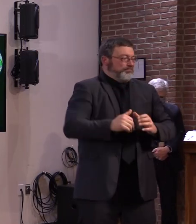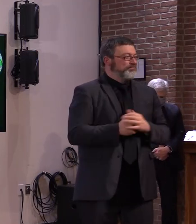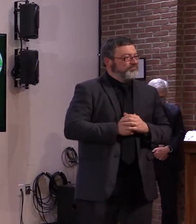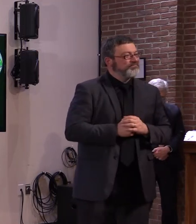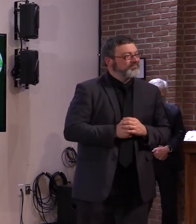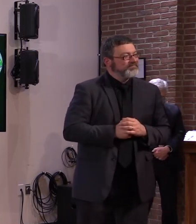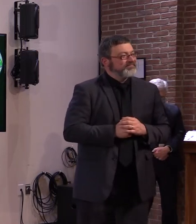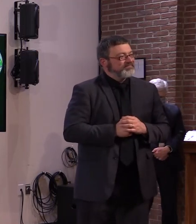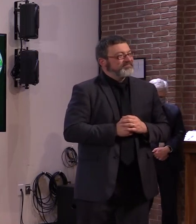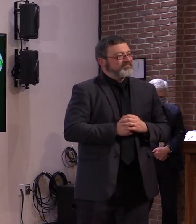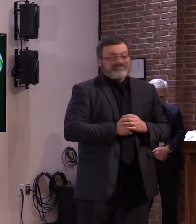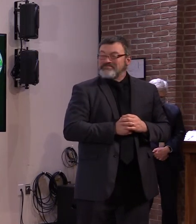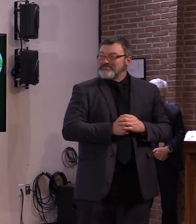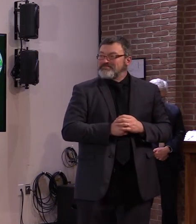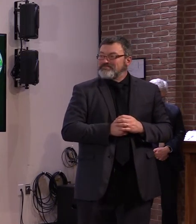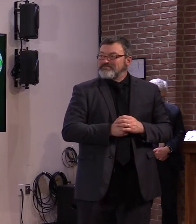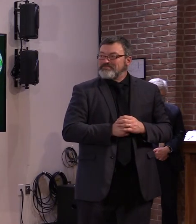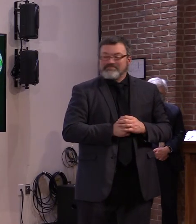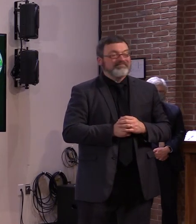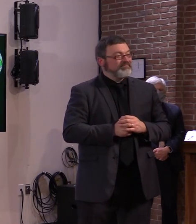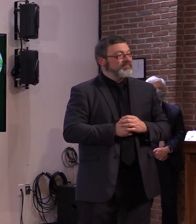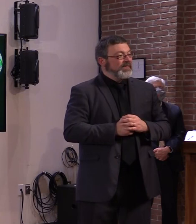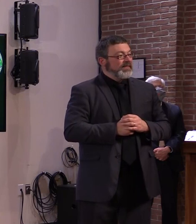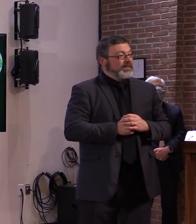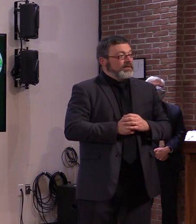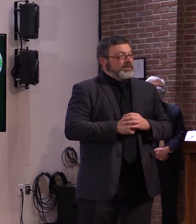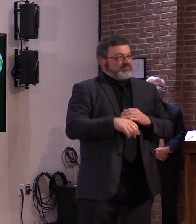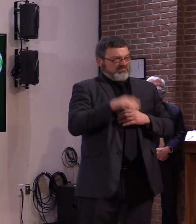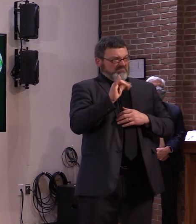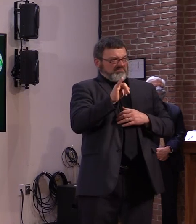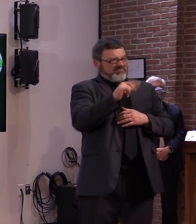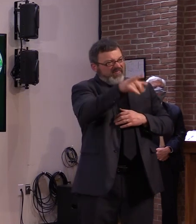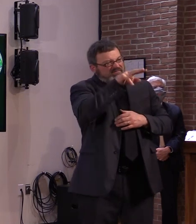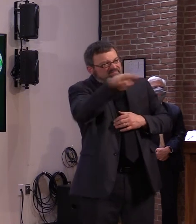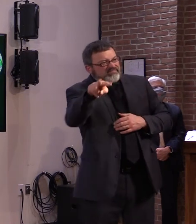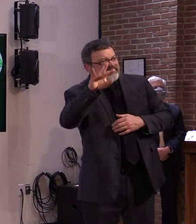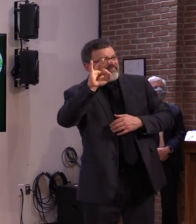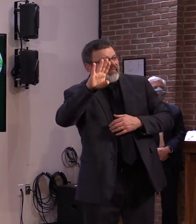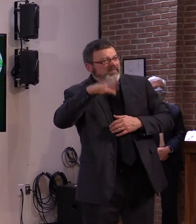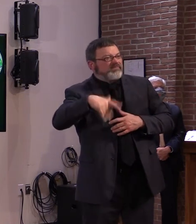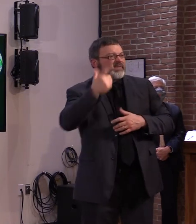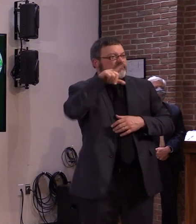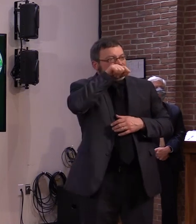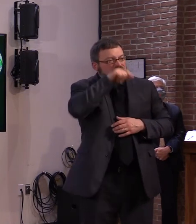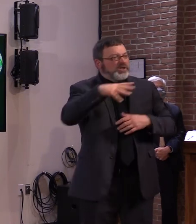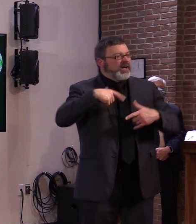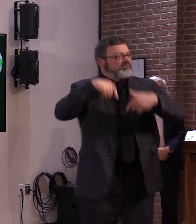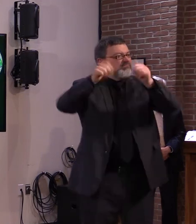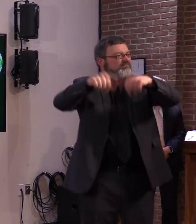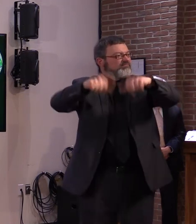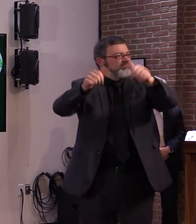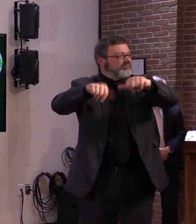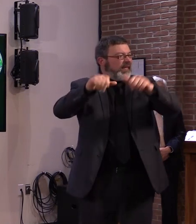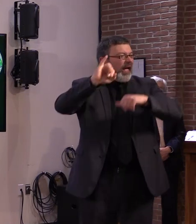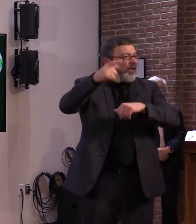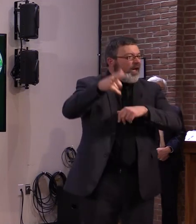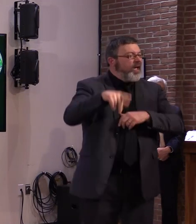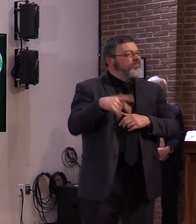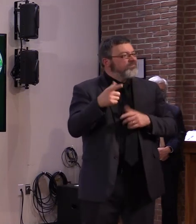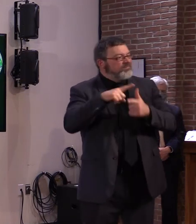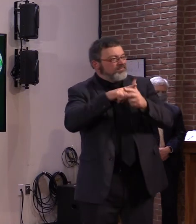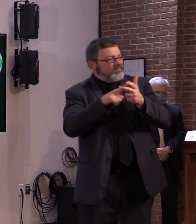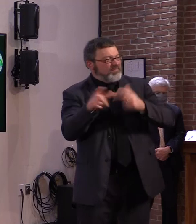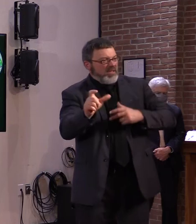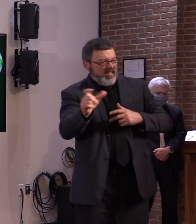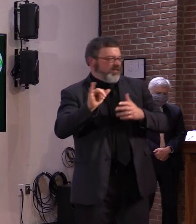global pandemic. These pictures underscore how successful the work of our teachers and our schools have been. Despite this